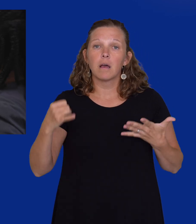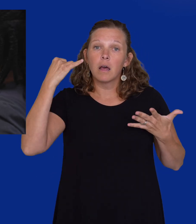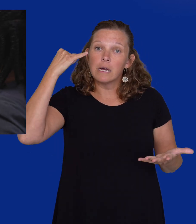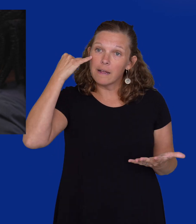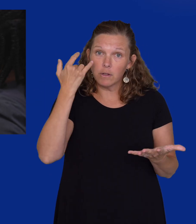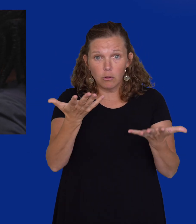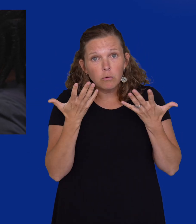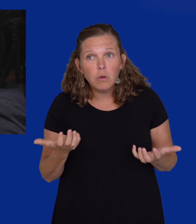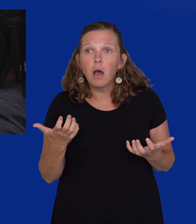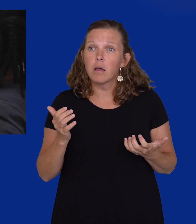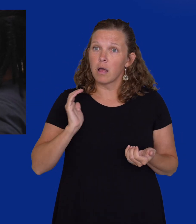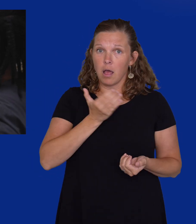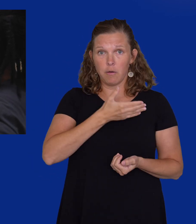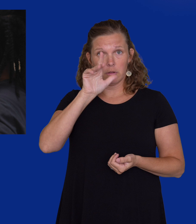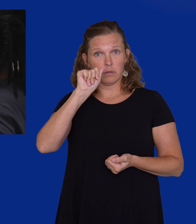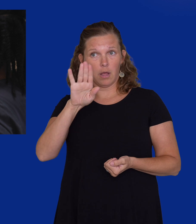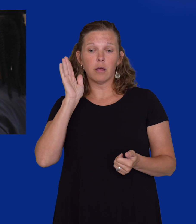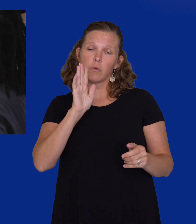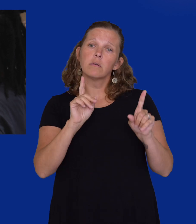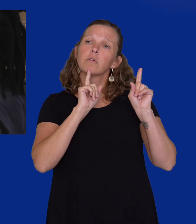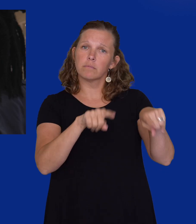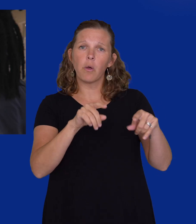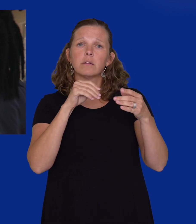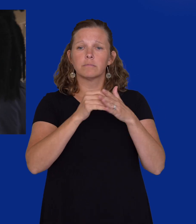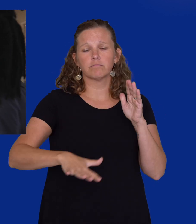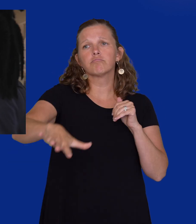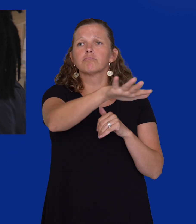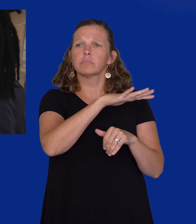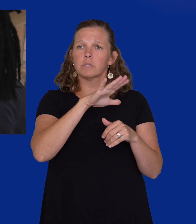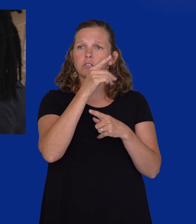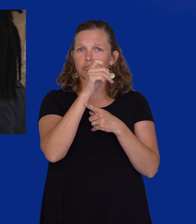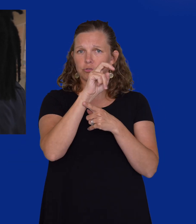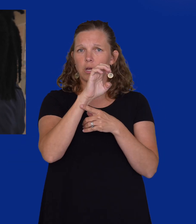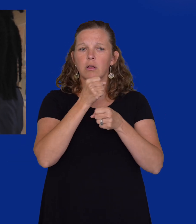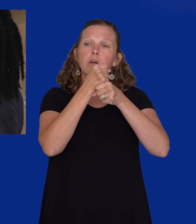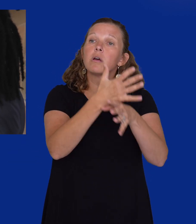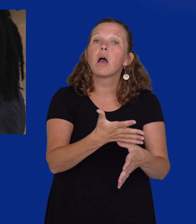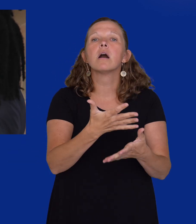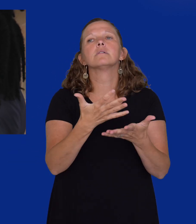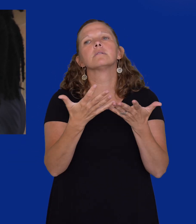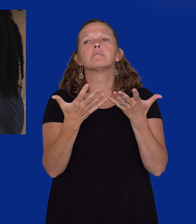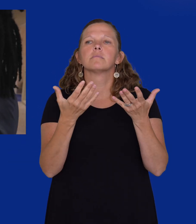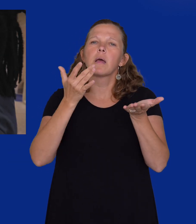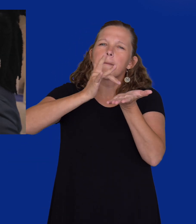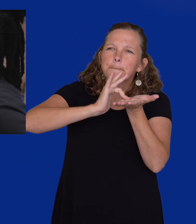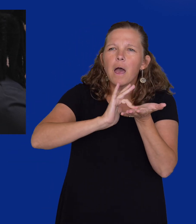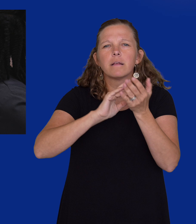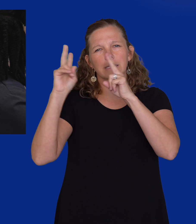If you would like, our lab will report changes in these genes that cause medically